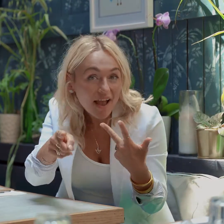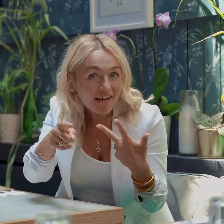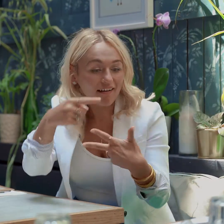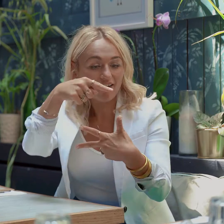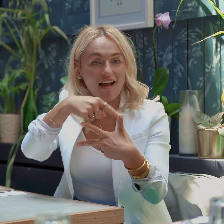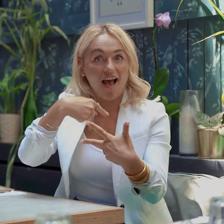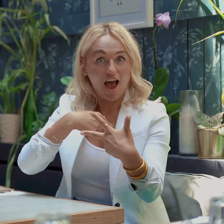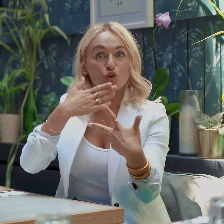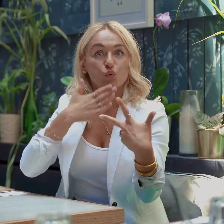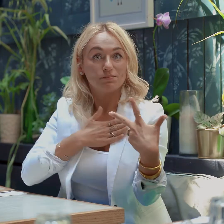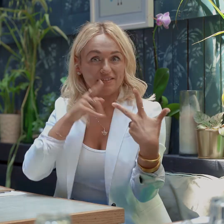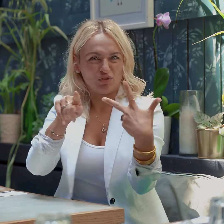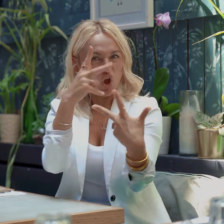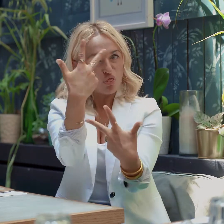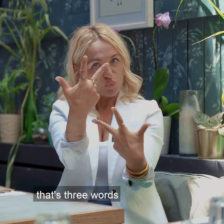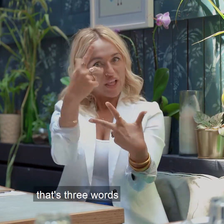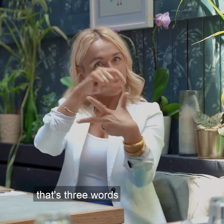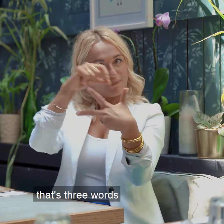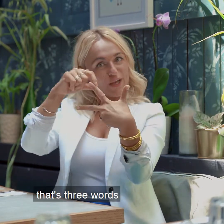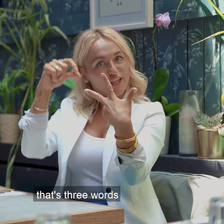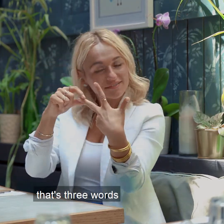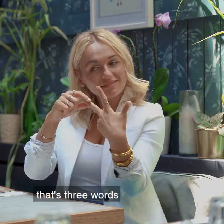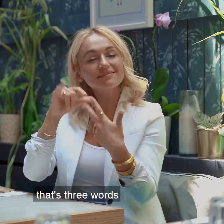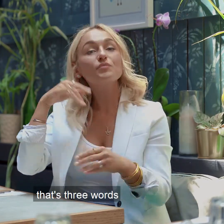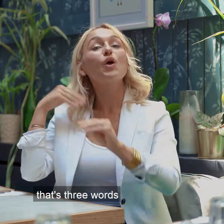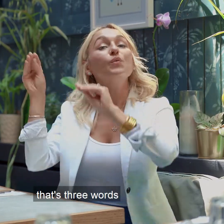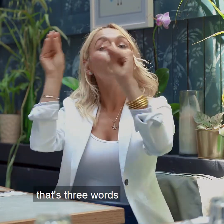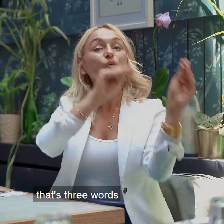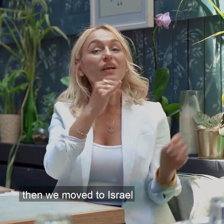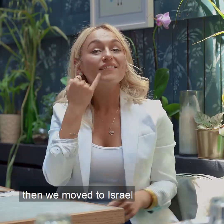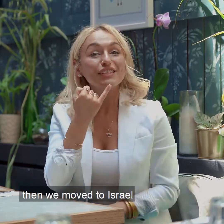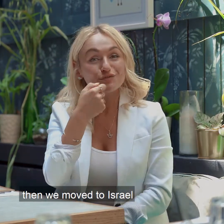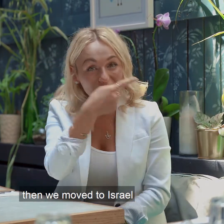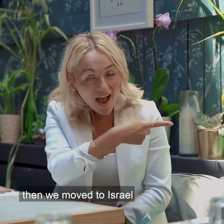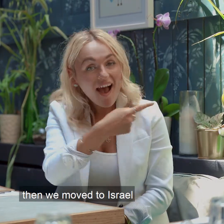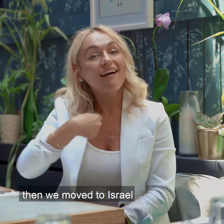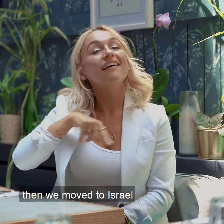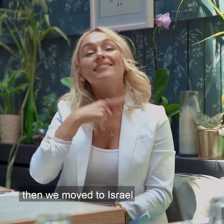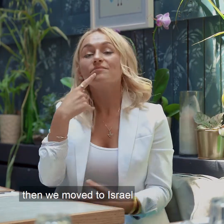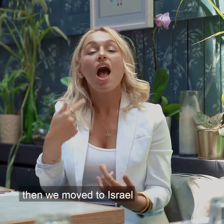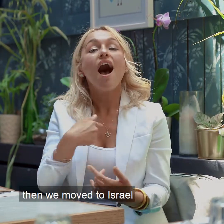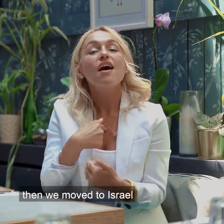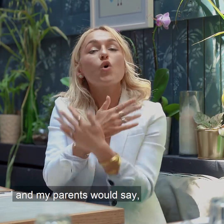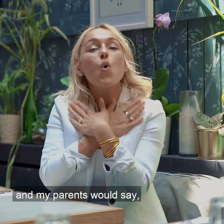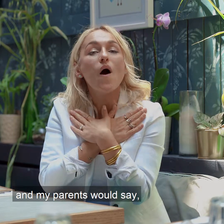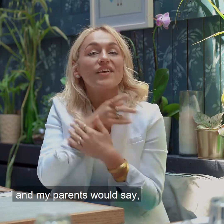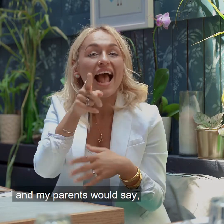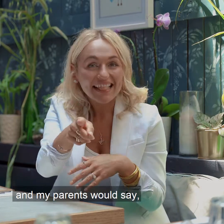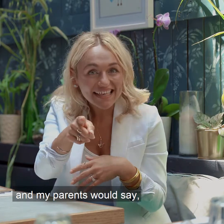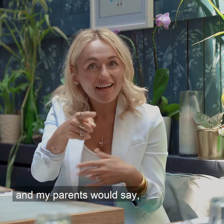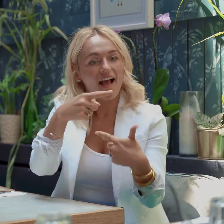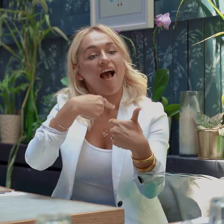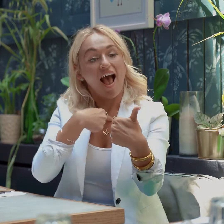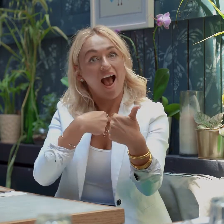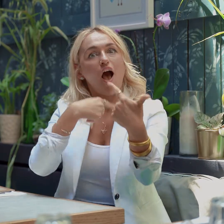Ya, Tibya, Leblu. That's three words. Then we moved to Israel, and my parents would say, Ani,